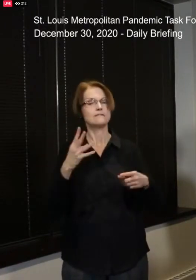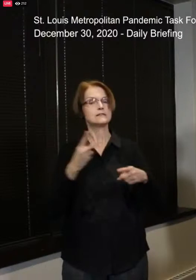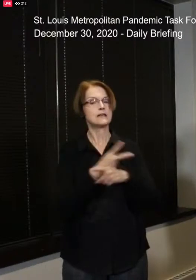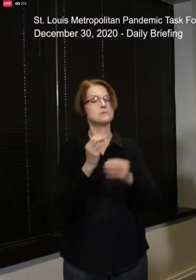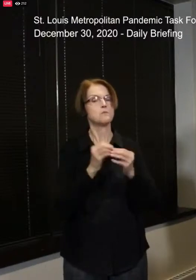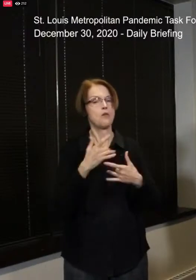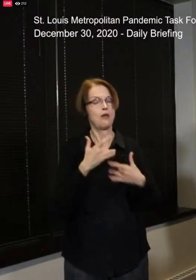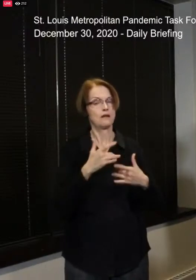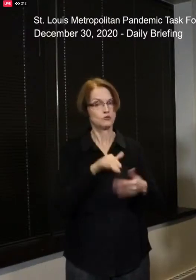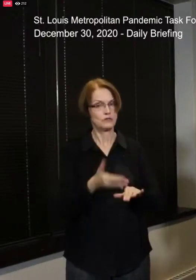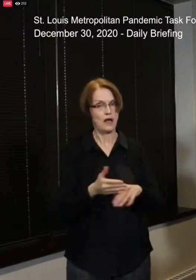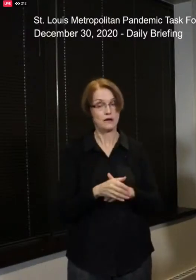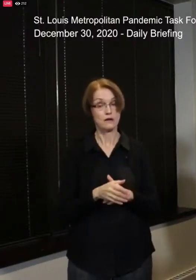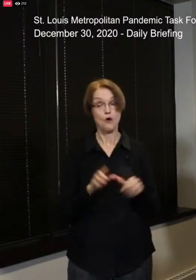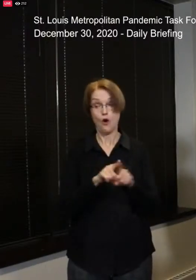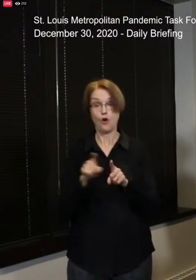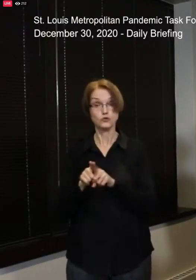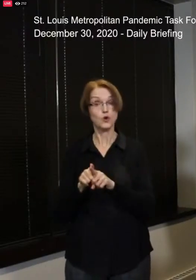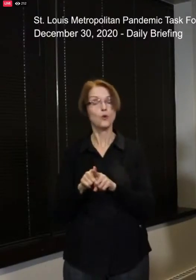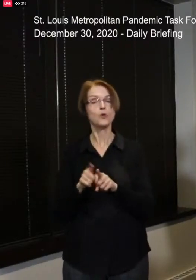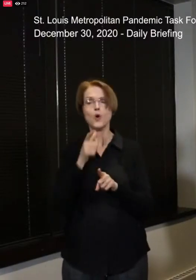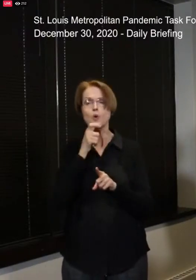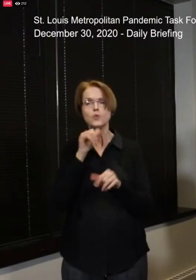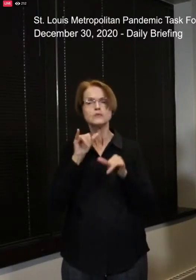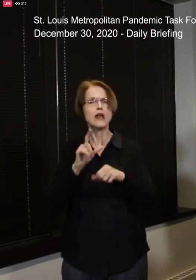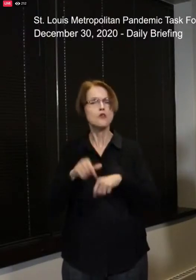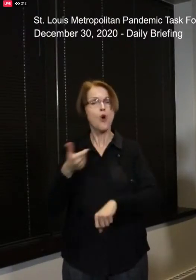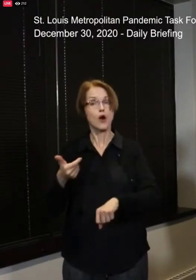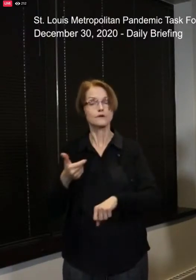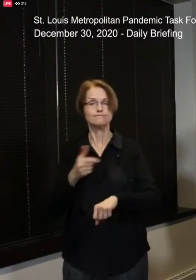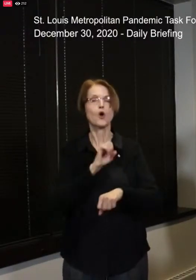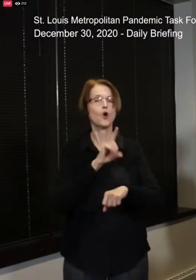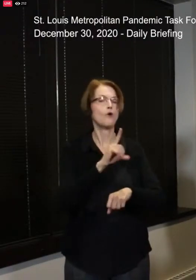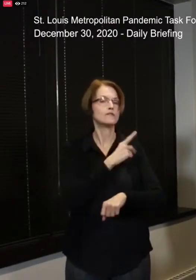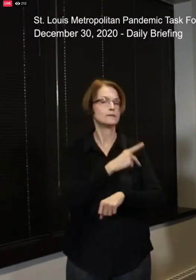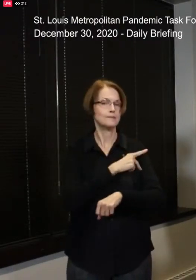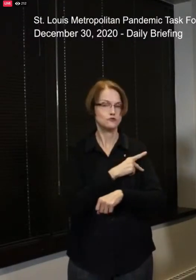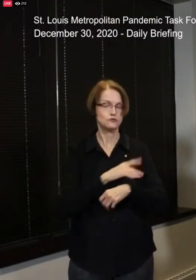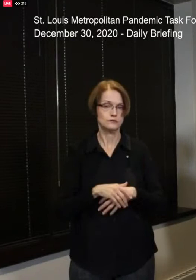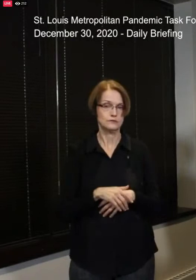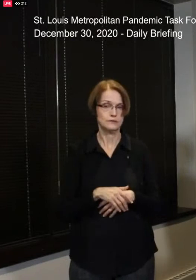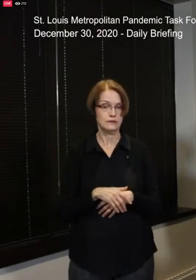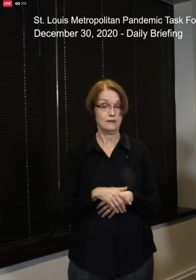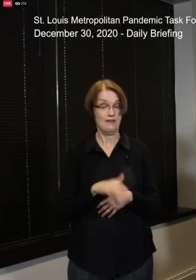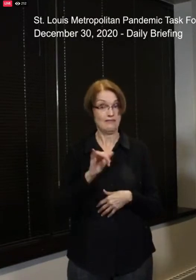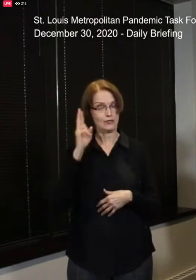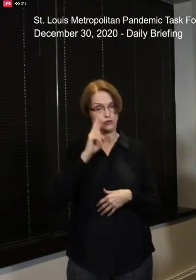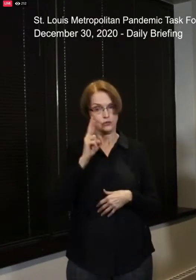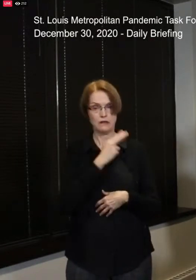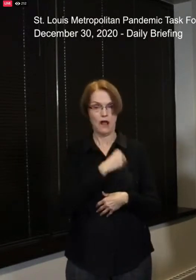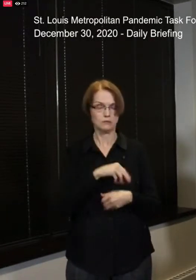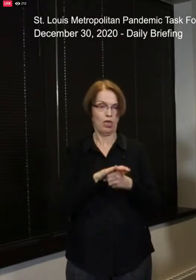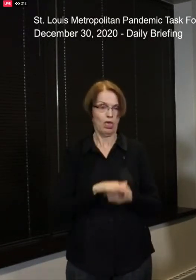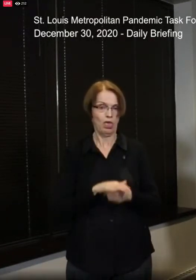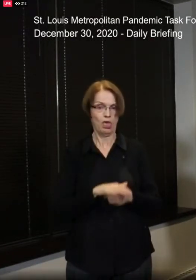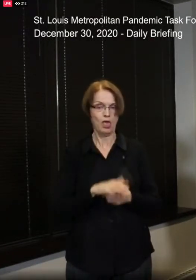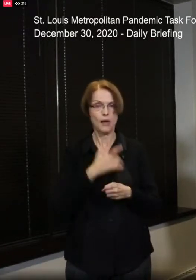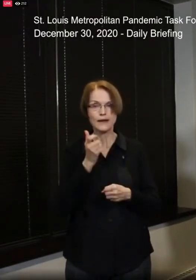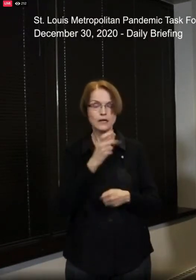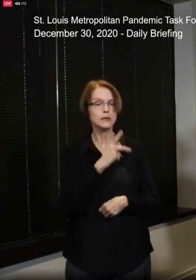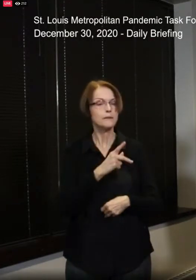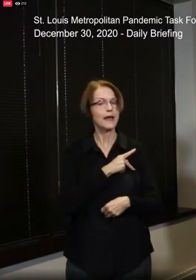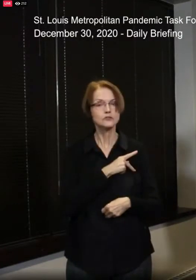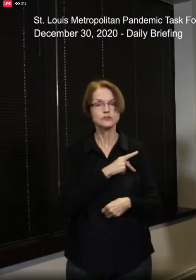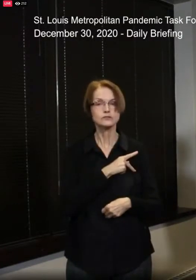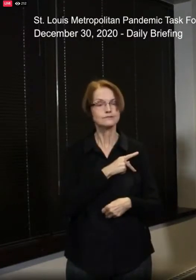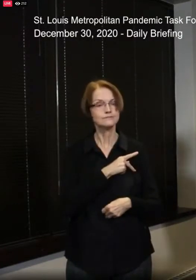stay is longer, so the burden on the healthcare system that you've heard us talk about repeatedly is that much more. The average length